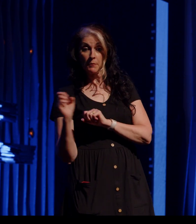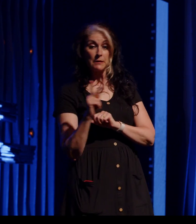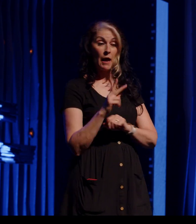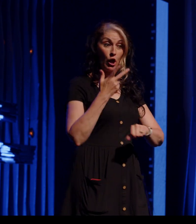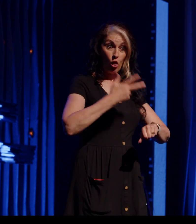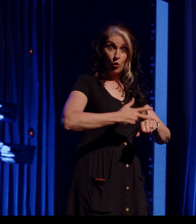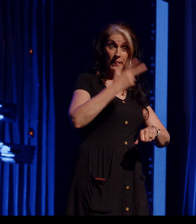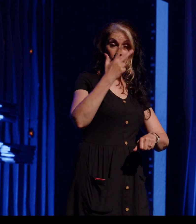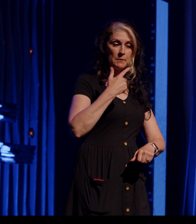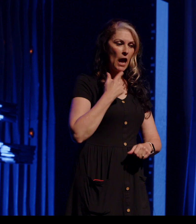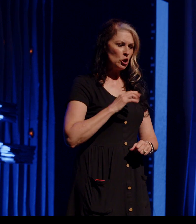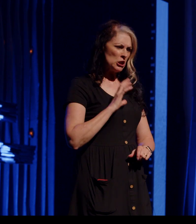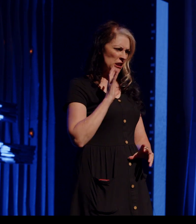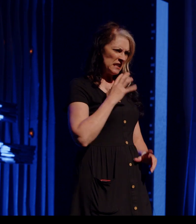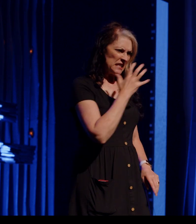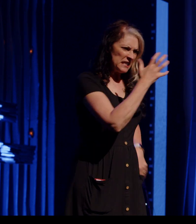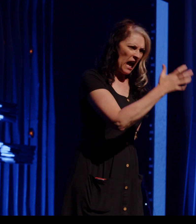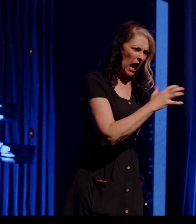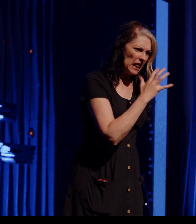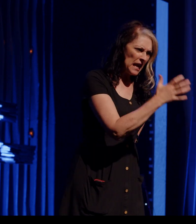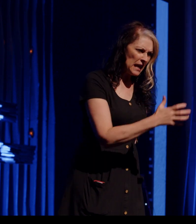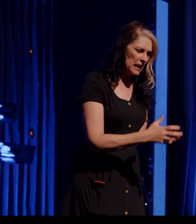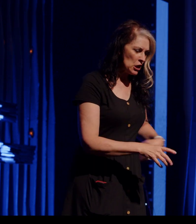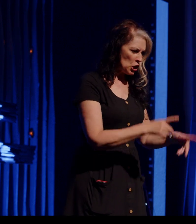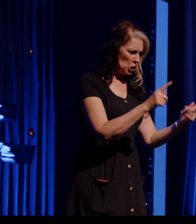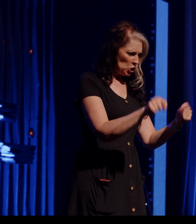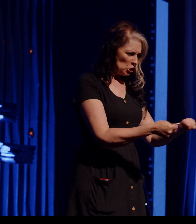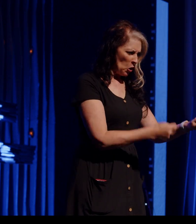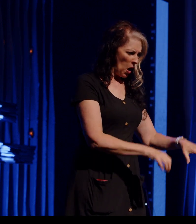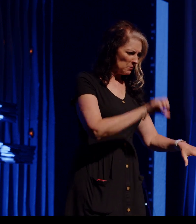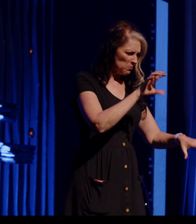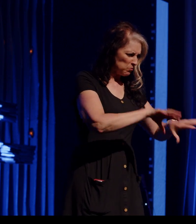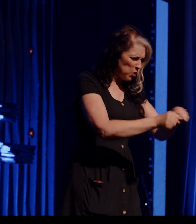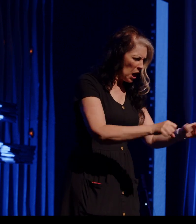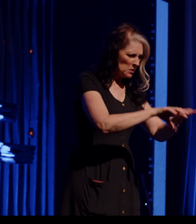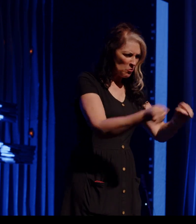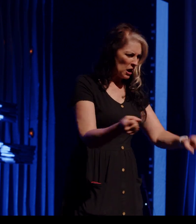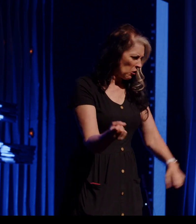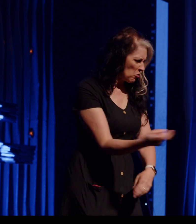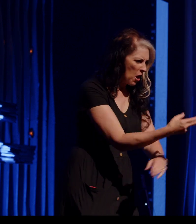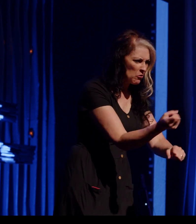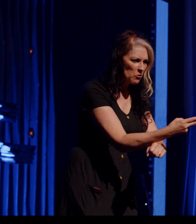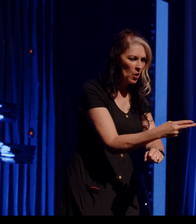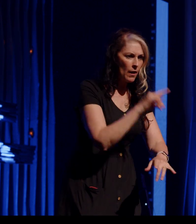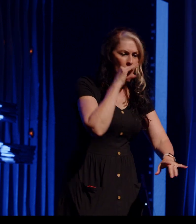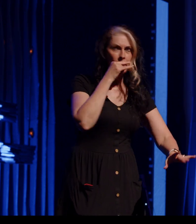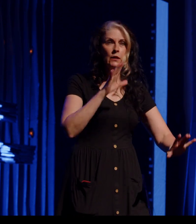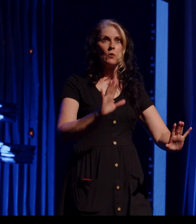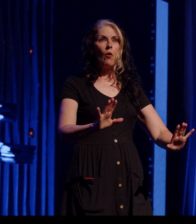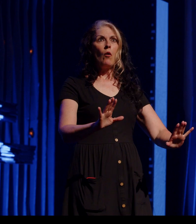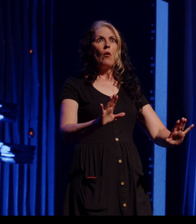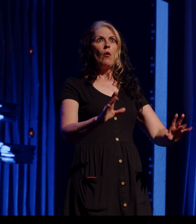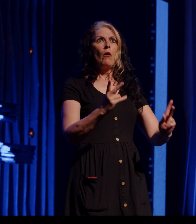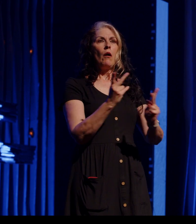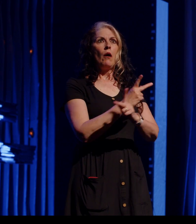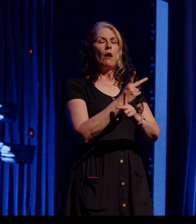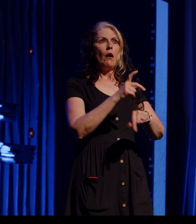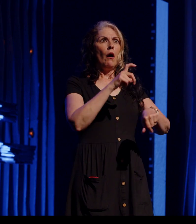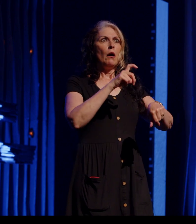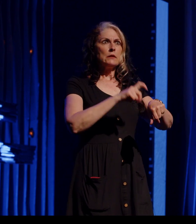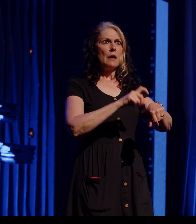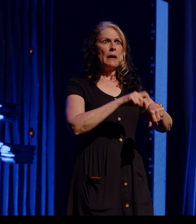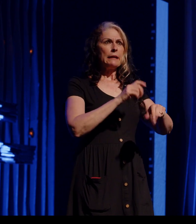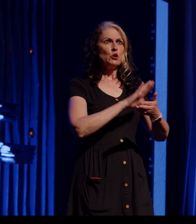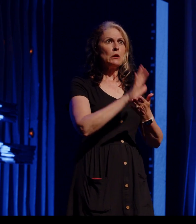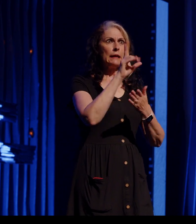3rd time. Now she's yelling. She's threatening to break the toys and put them in the trash. And then the kids figure, okay, now it's time. I have to pick up